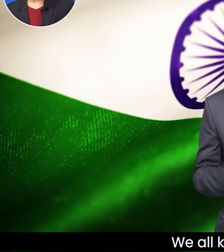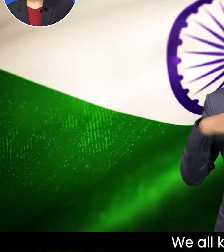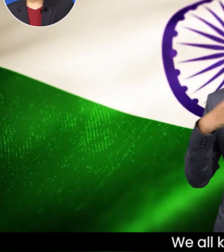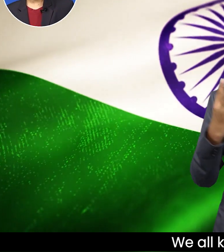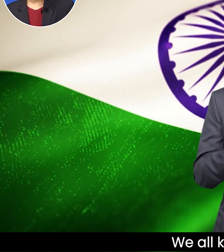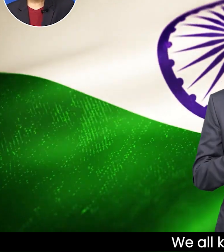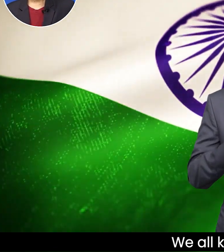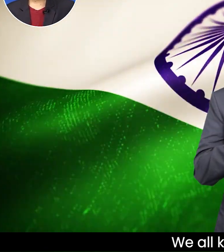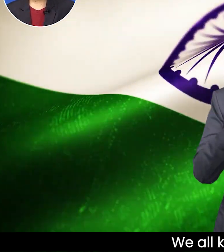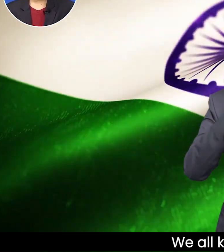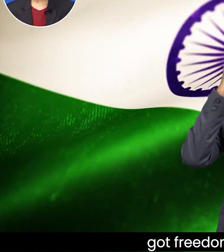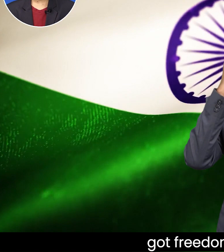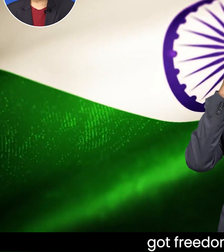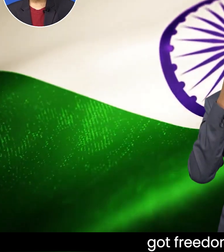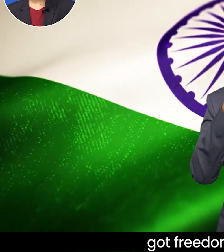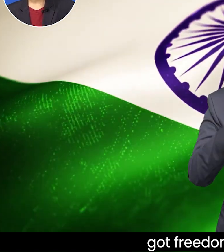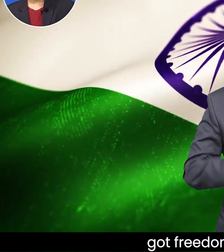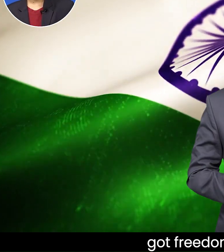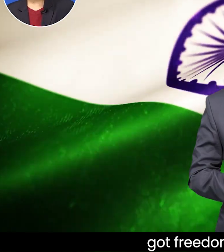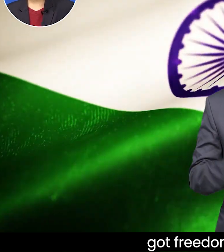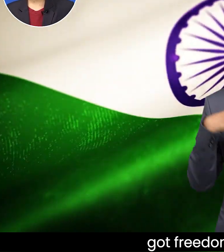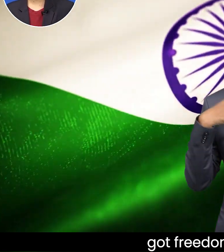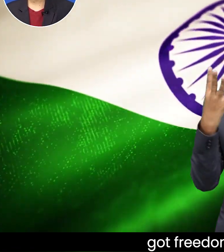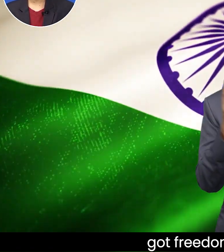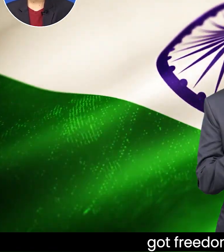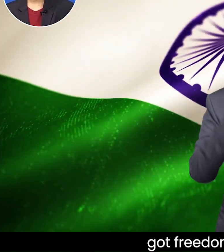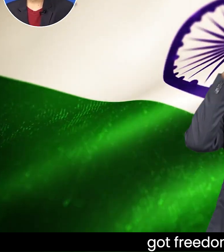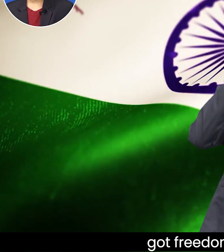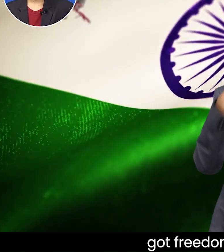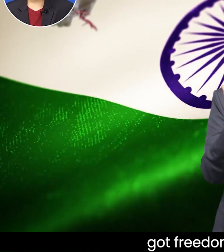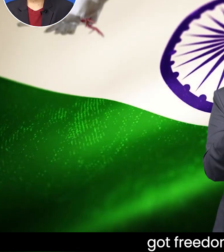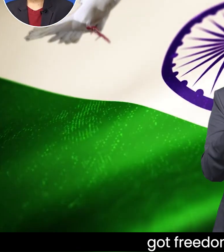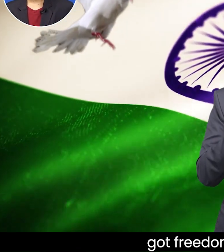We all know that our country got freedom from the British Empire